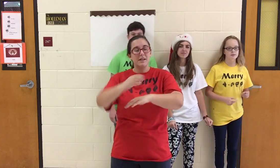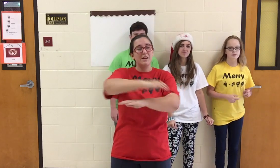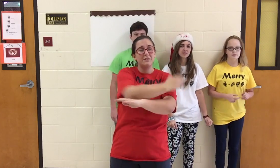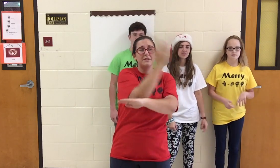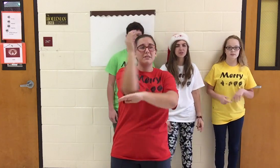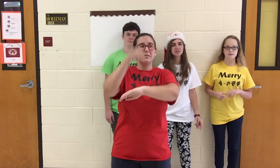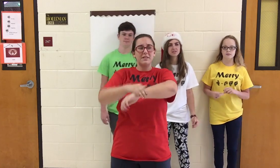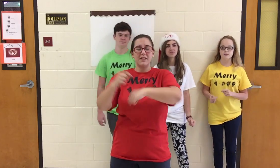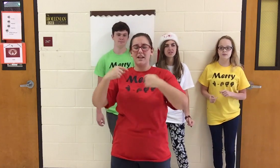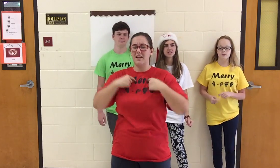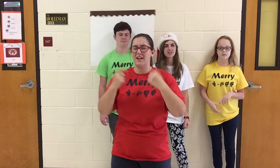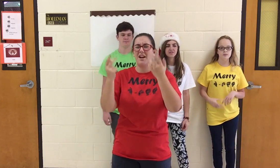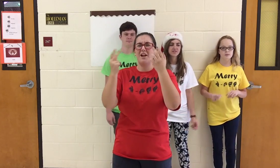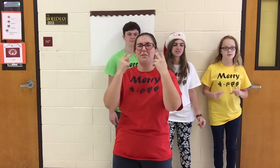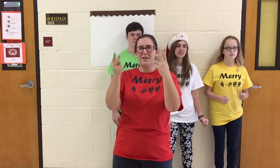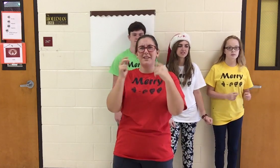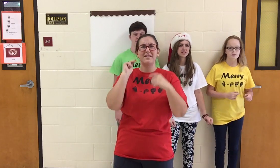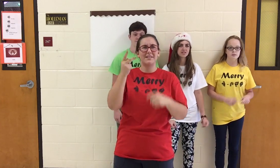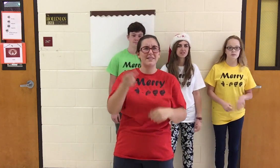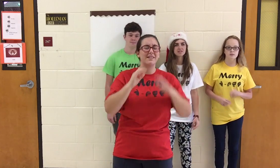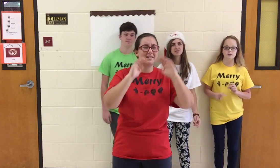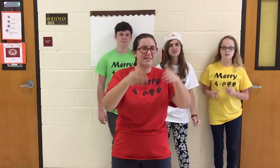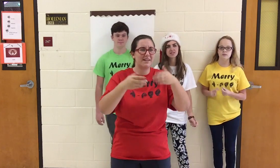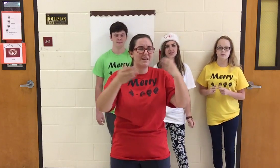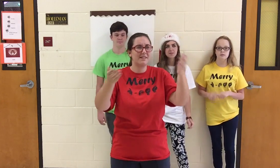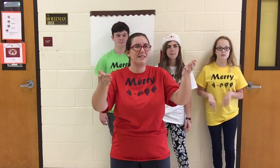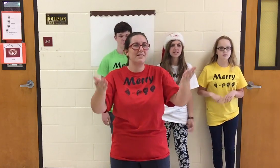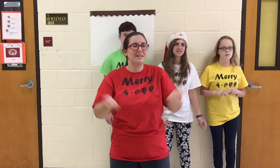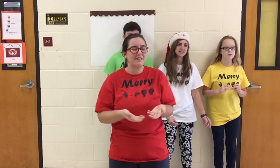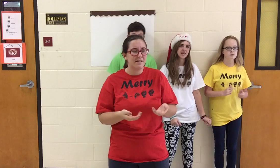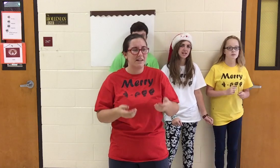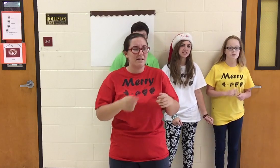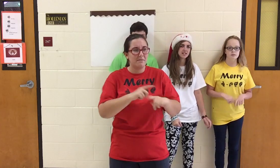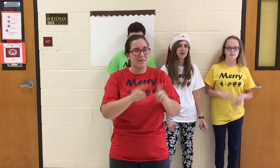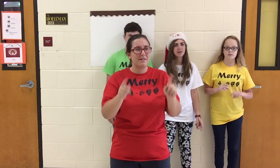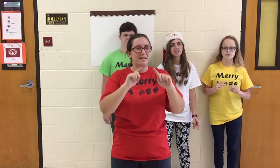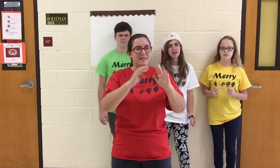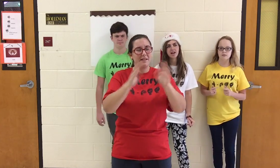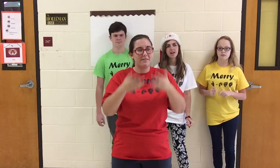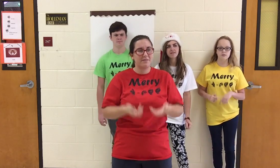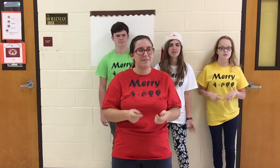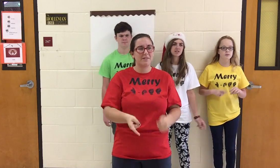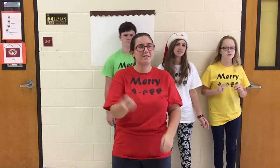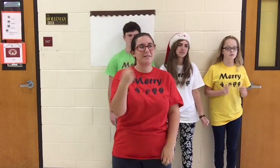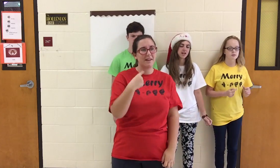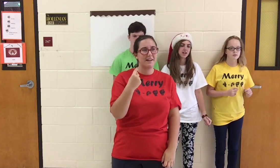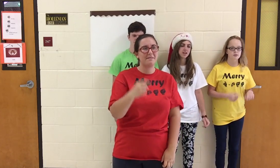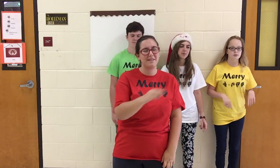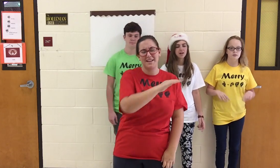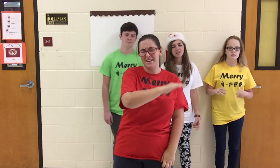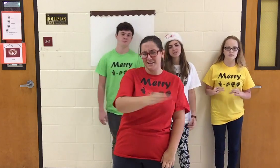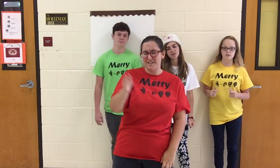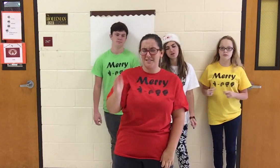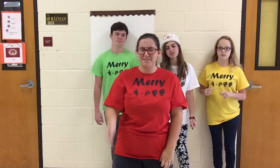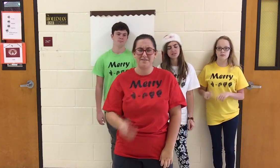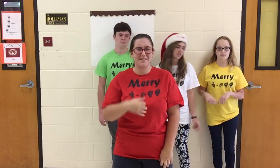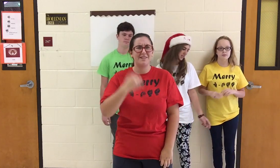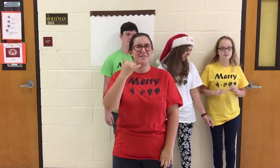Well, I waited up for Santa all Christmas night, but he never came, and it don't seem right